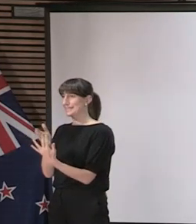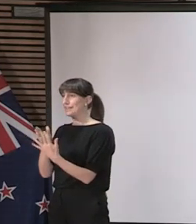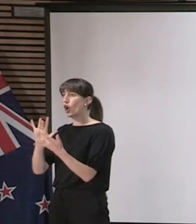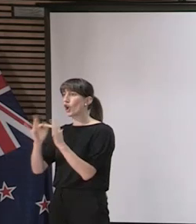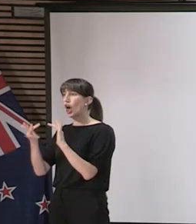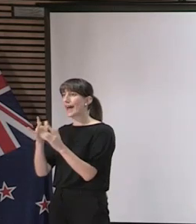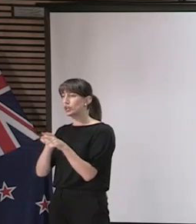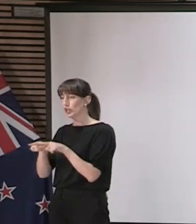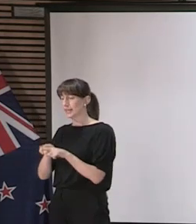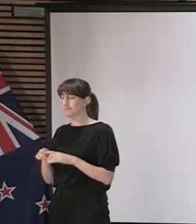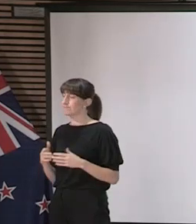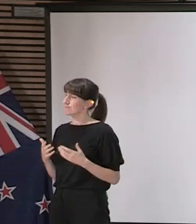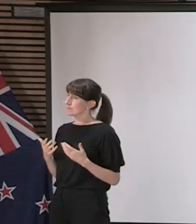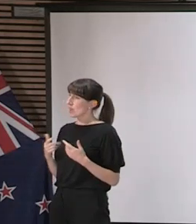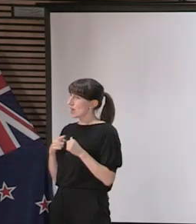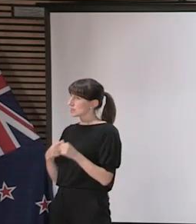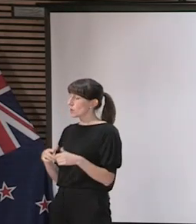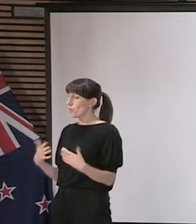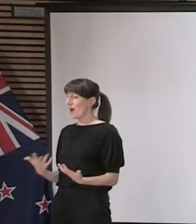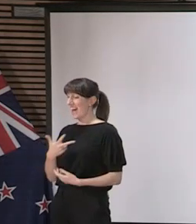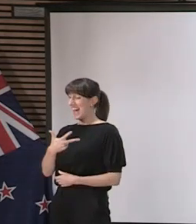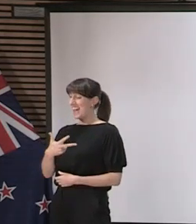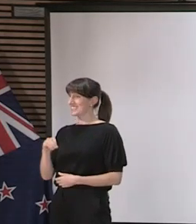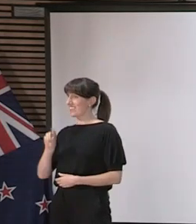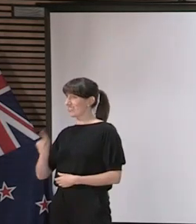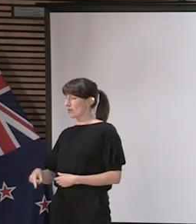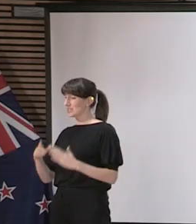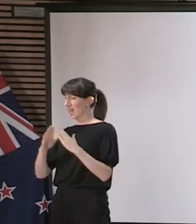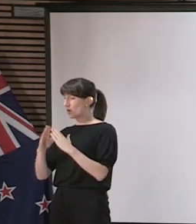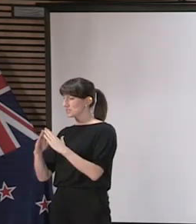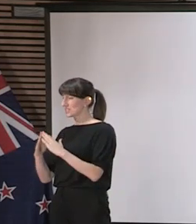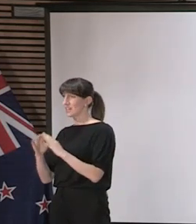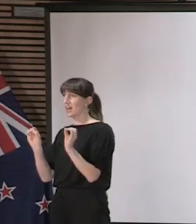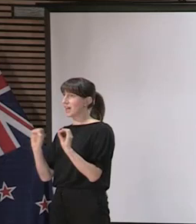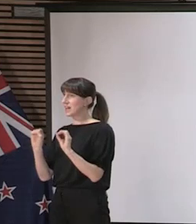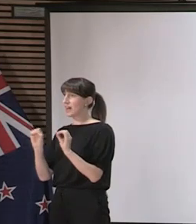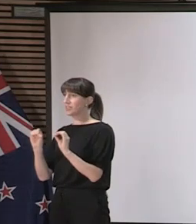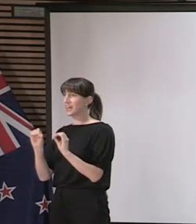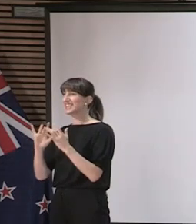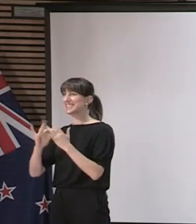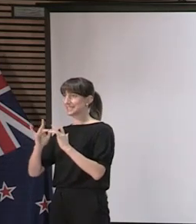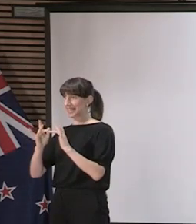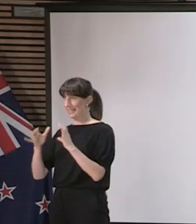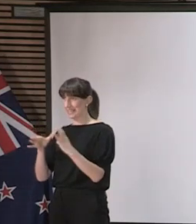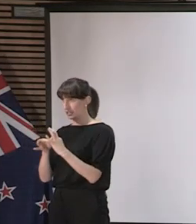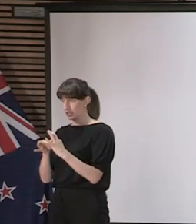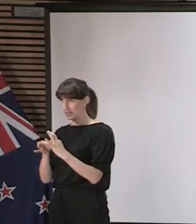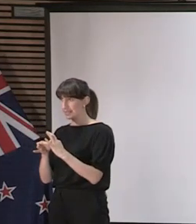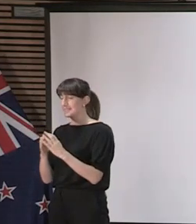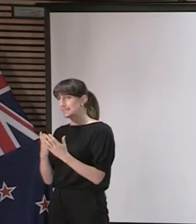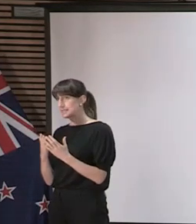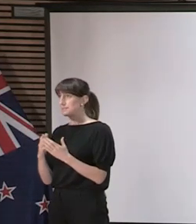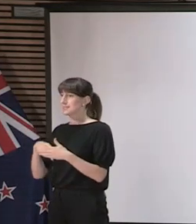80,000 households did not have a broadband connection, and that that could cover up to 145,000